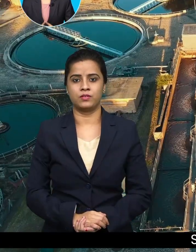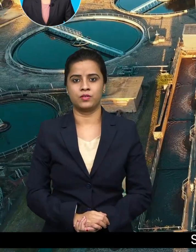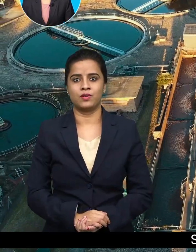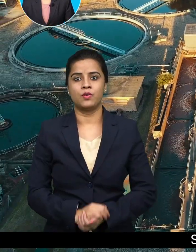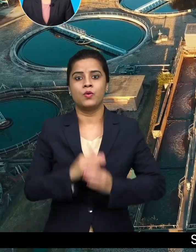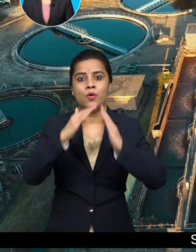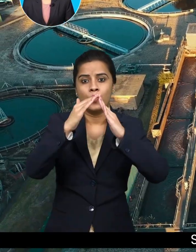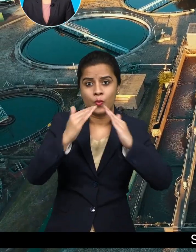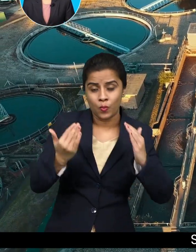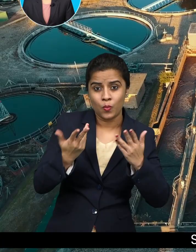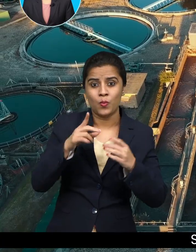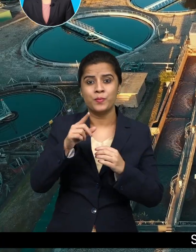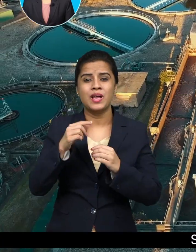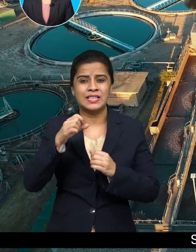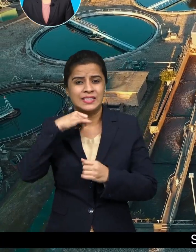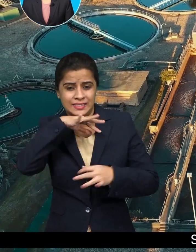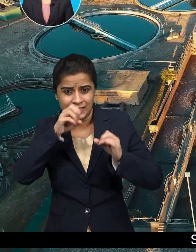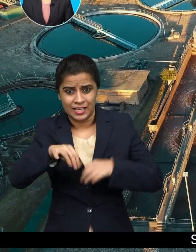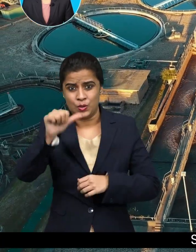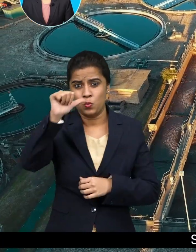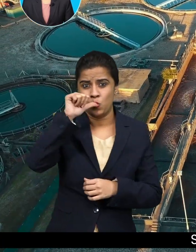Sewage management.